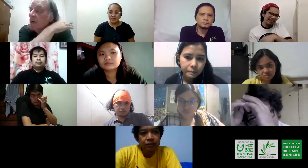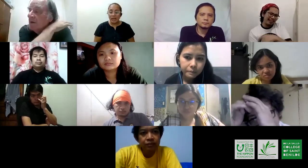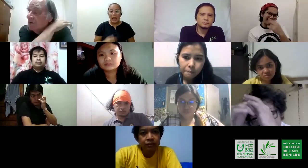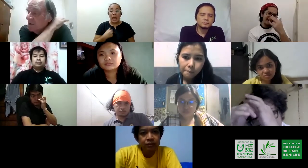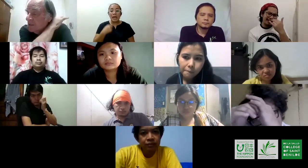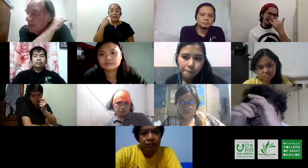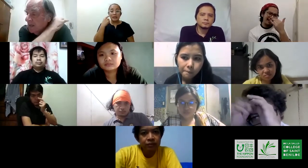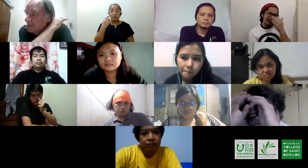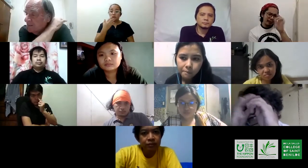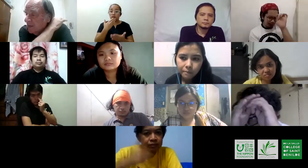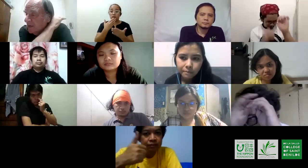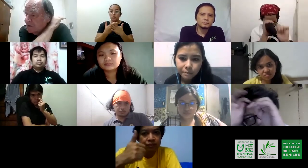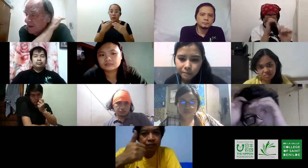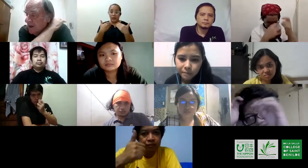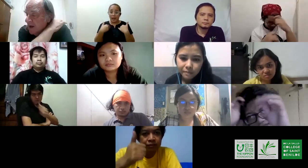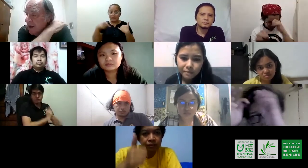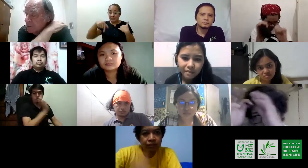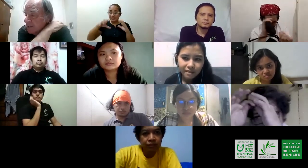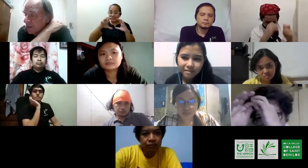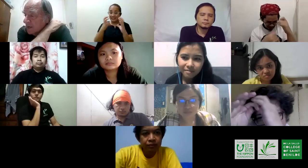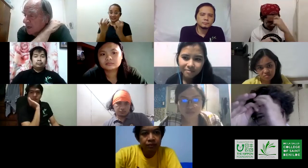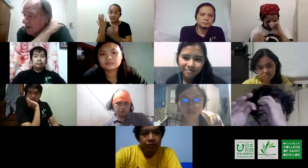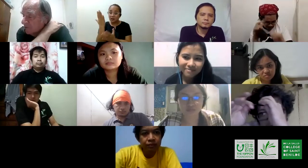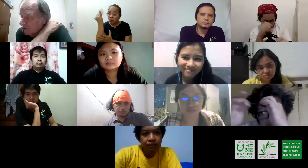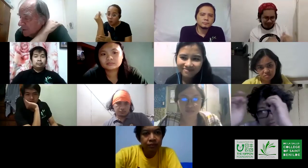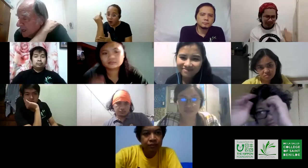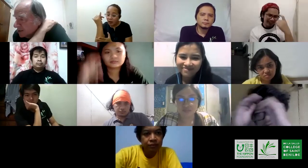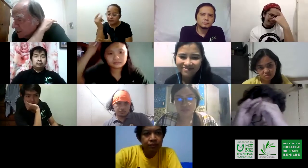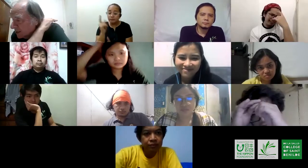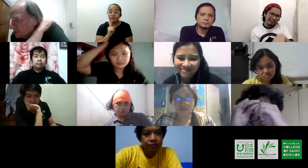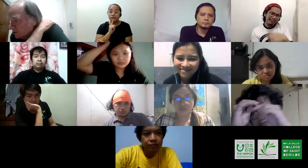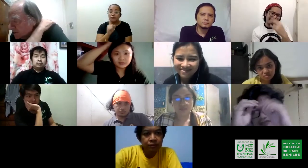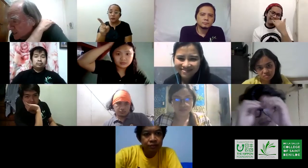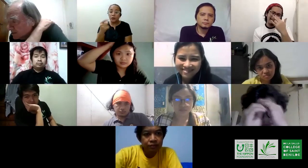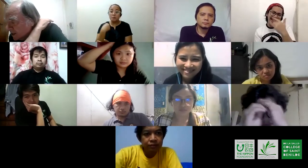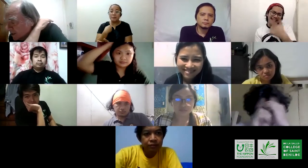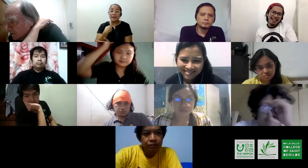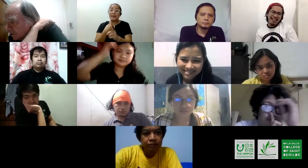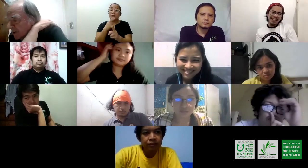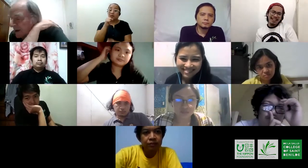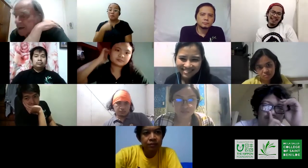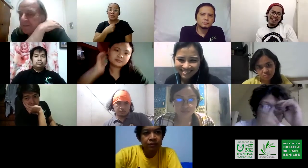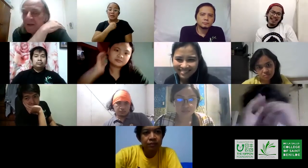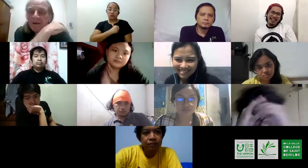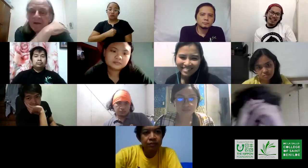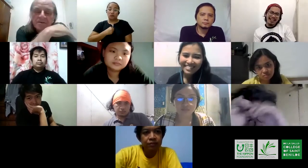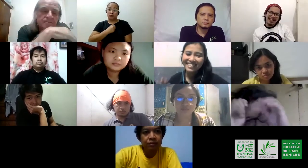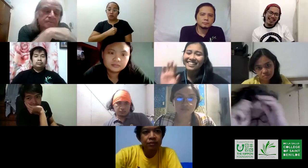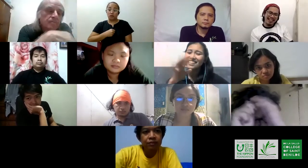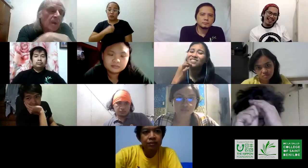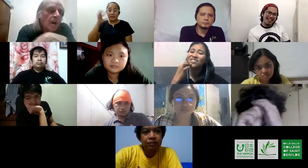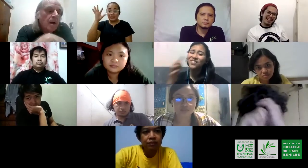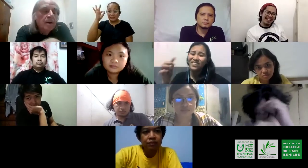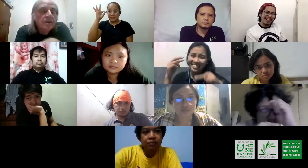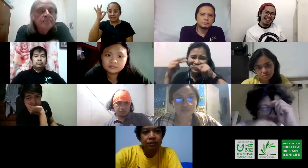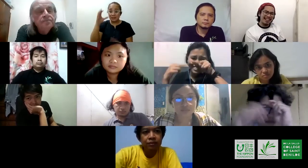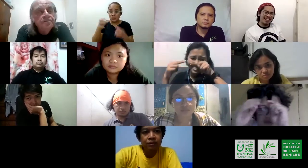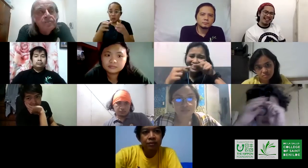now we're having this class, because actually I have to apologize to Jasmine and the group because